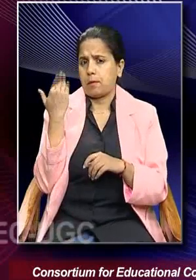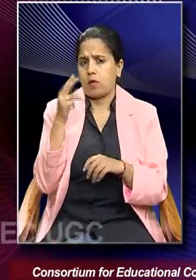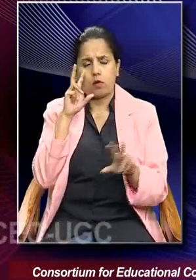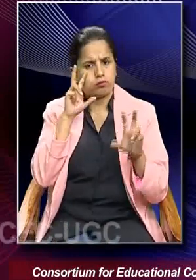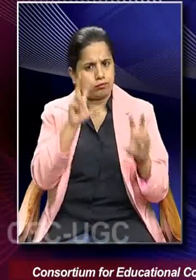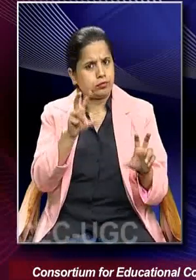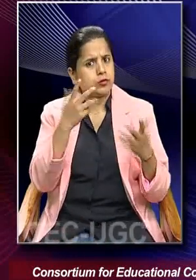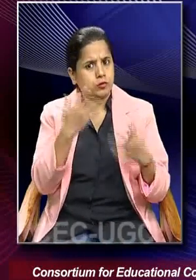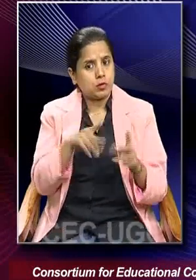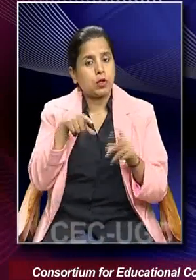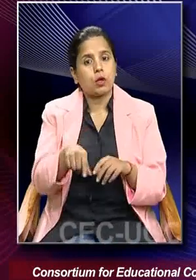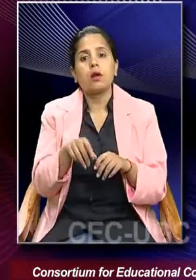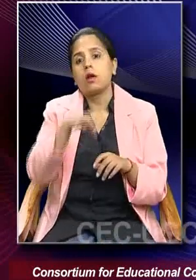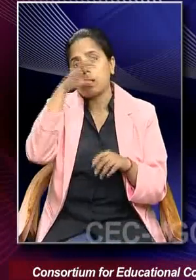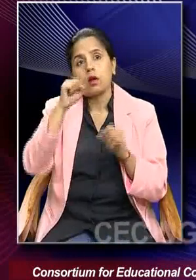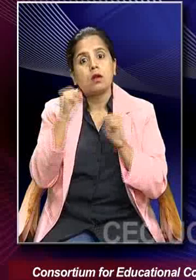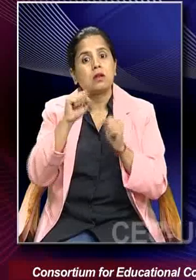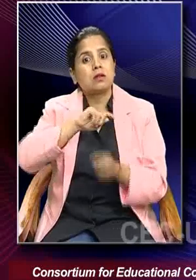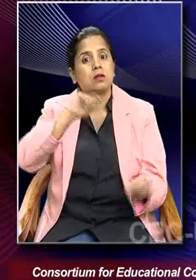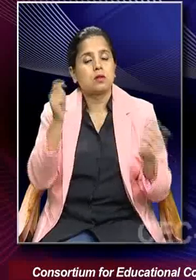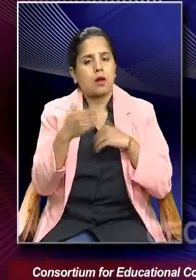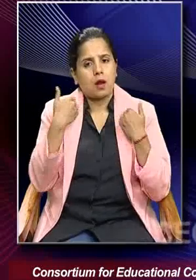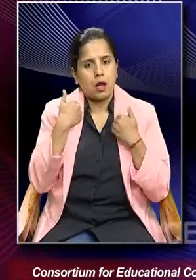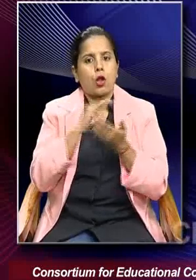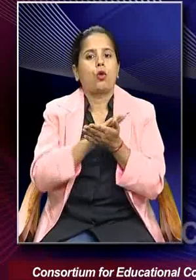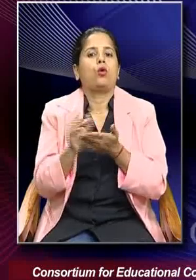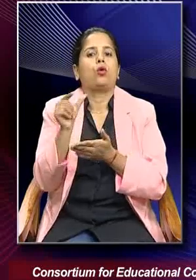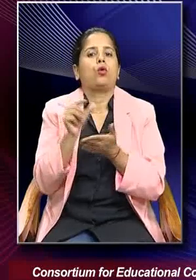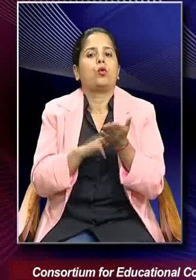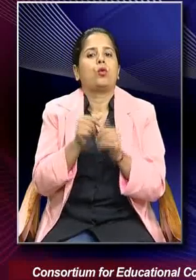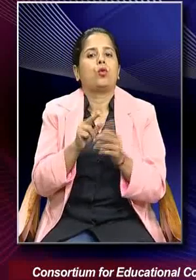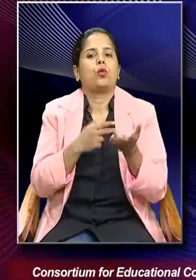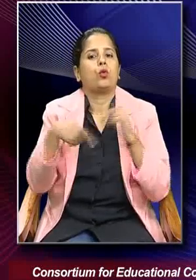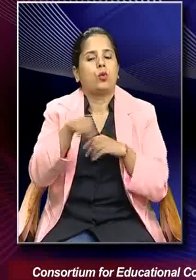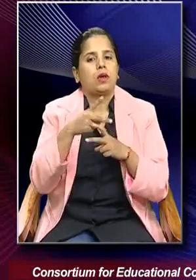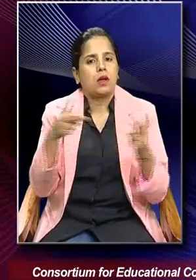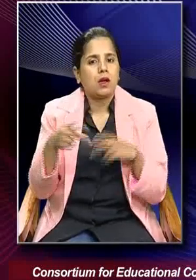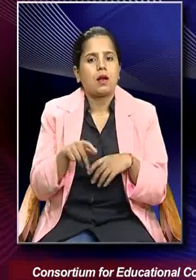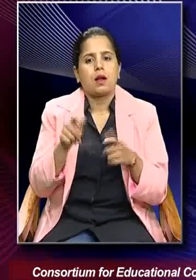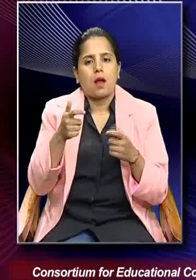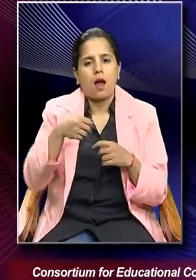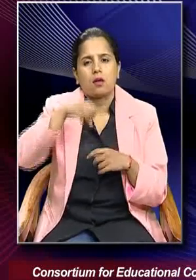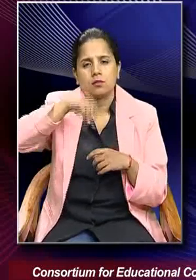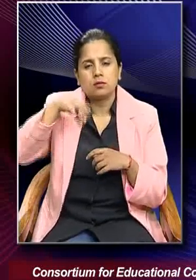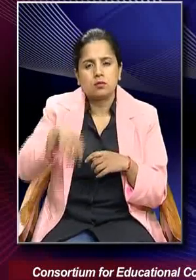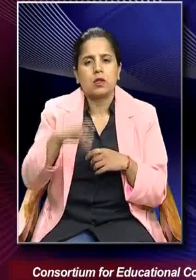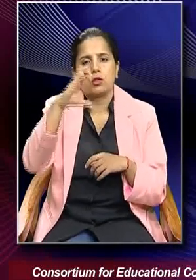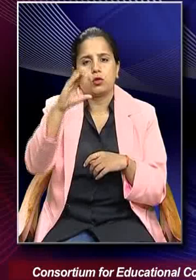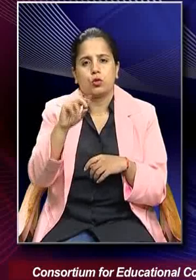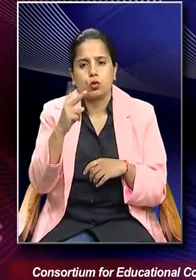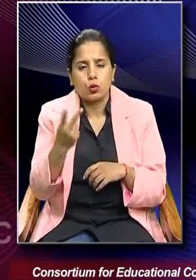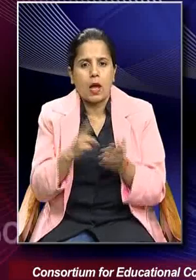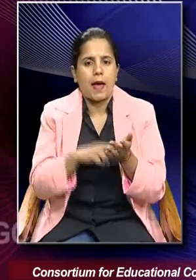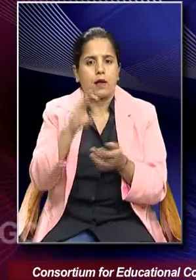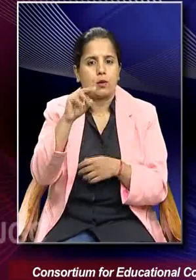observed global climate change to the human-made greenhouse gas emissions. It means there is something wrong with the